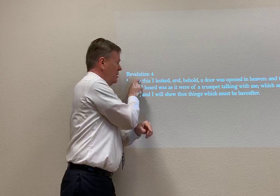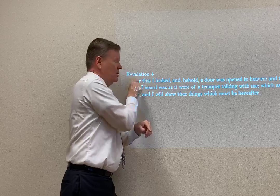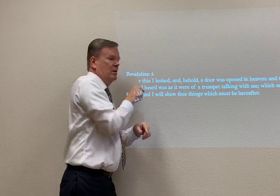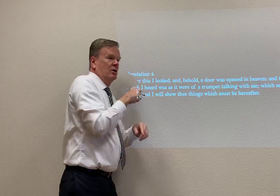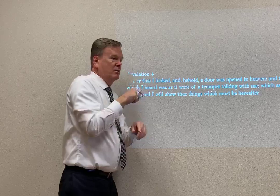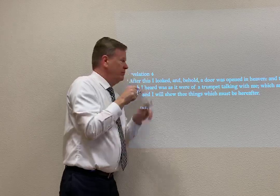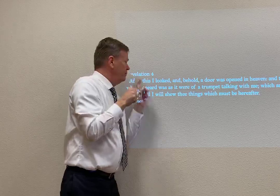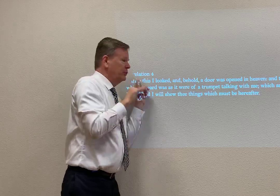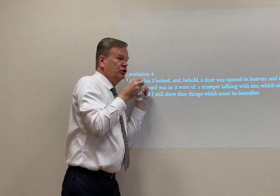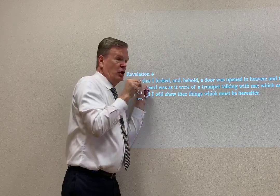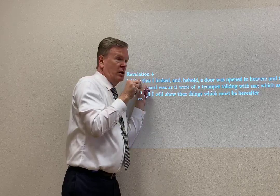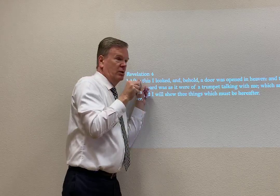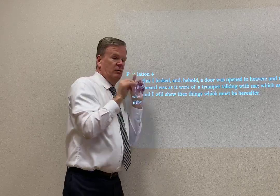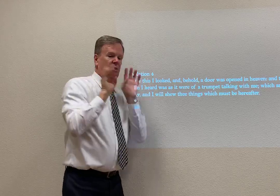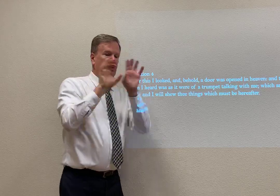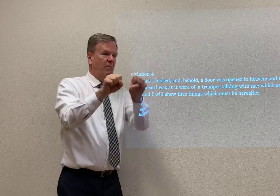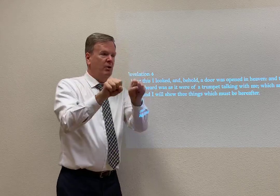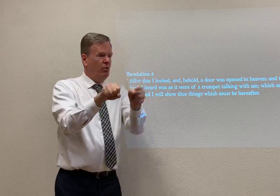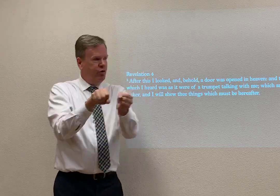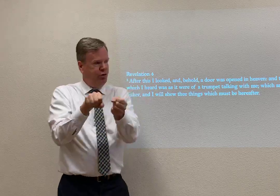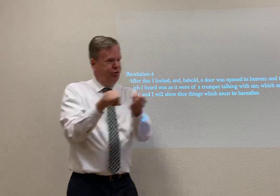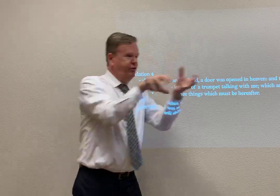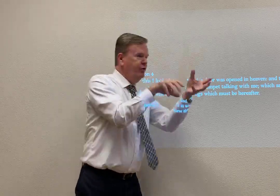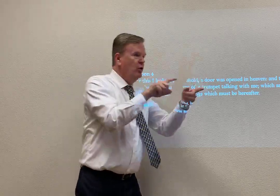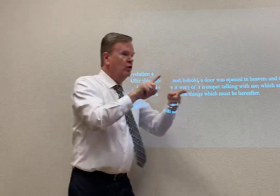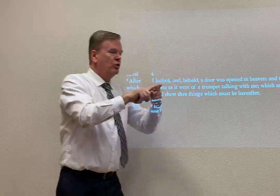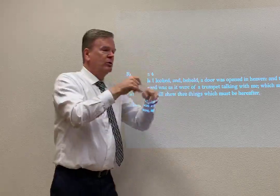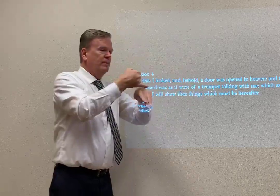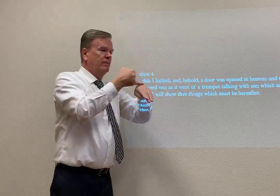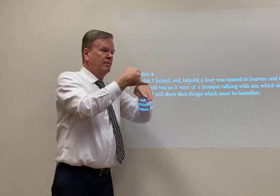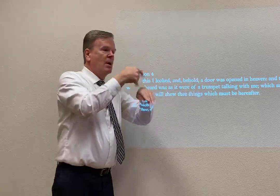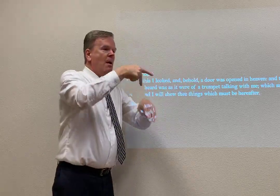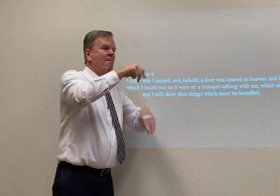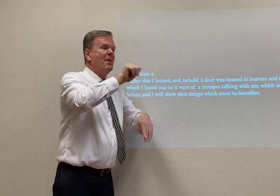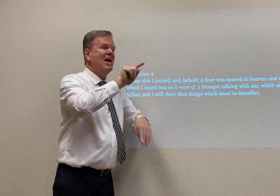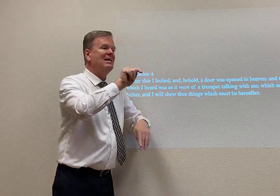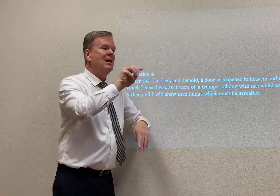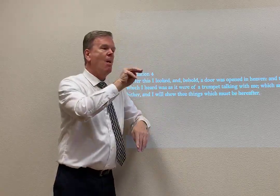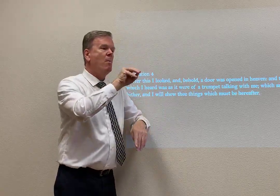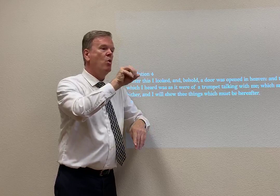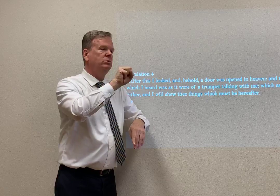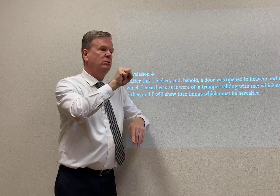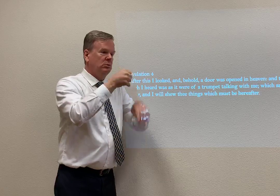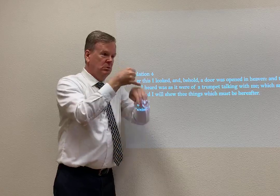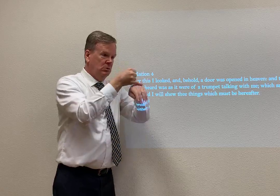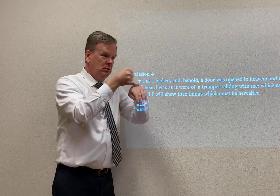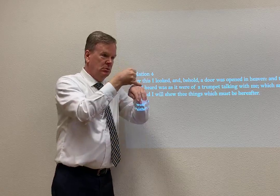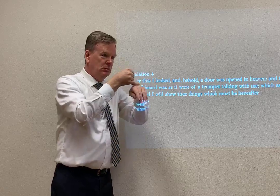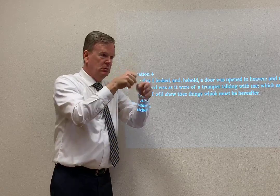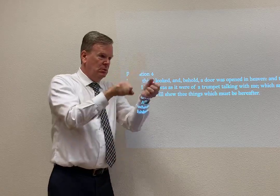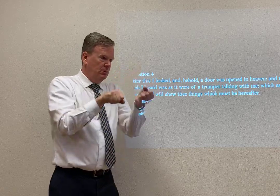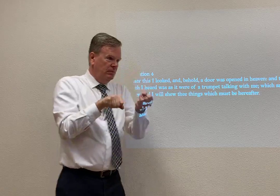book of Revelation. That's what John wrote. John happens to be captured and thrown to the Isle of Patmos